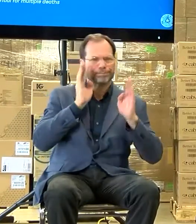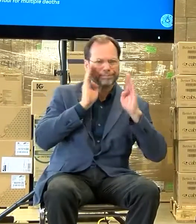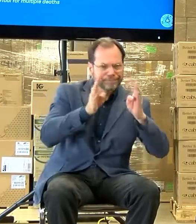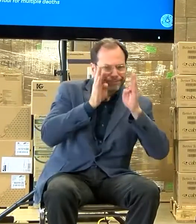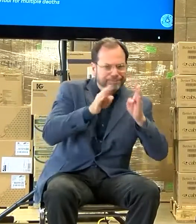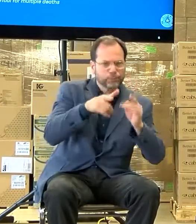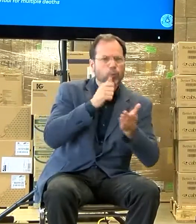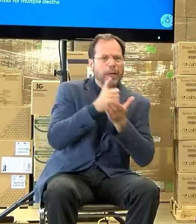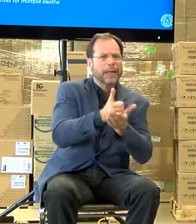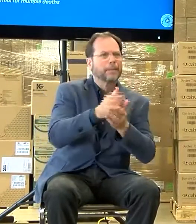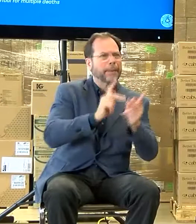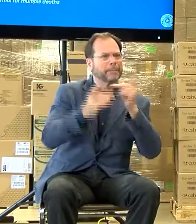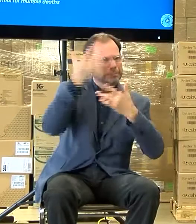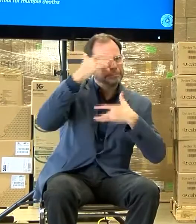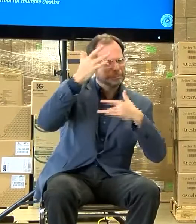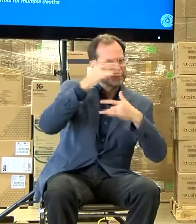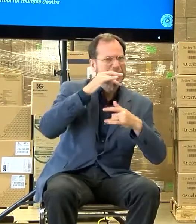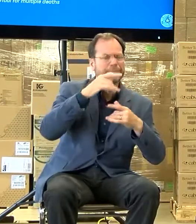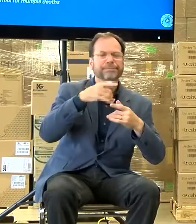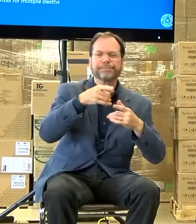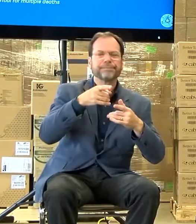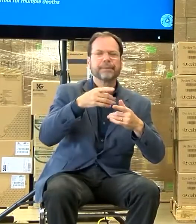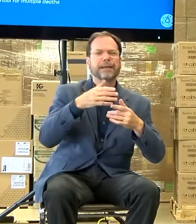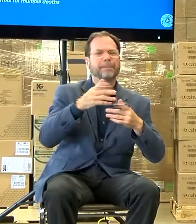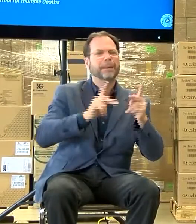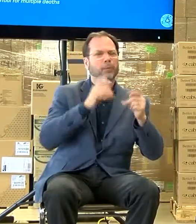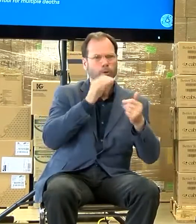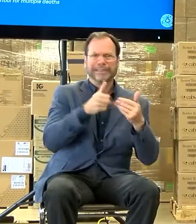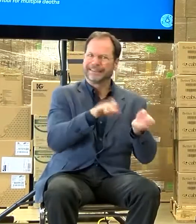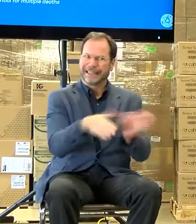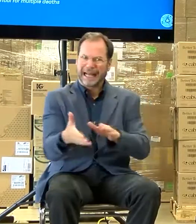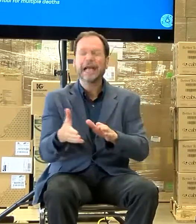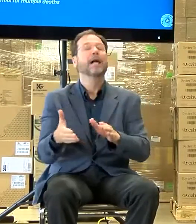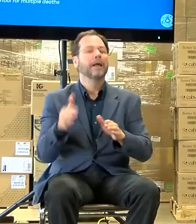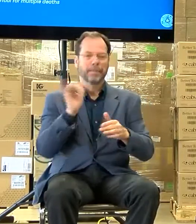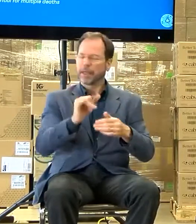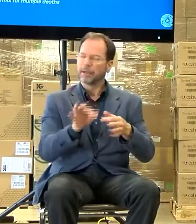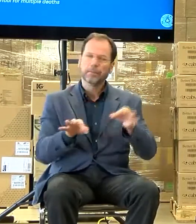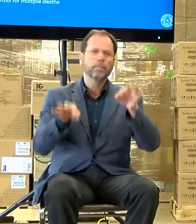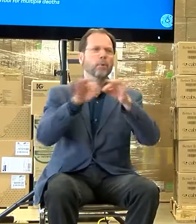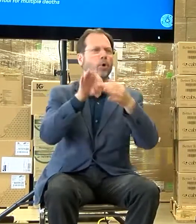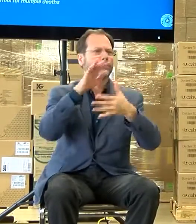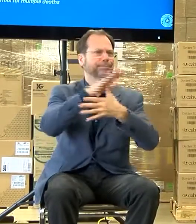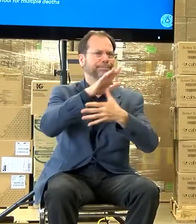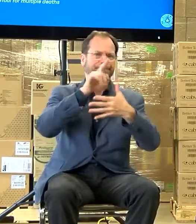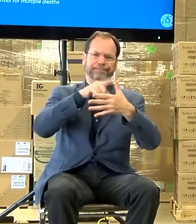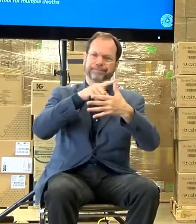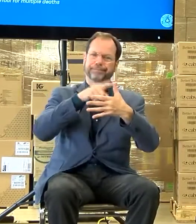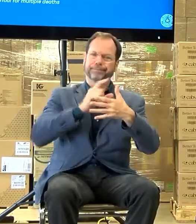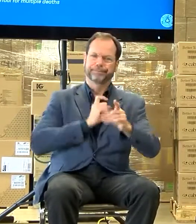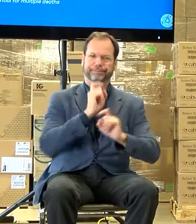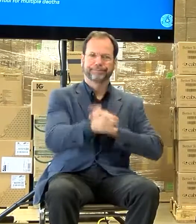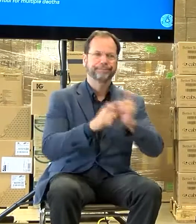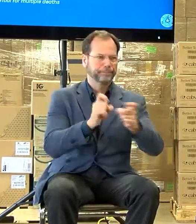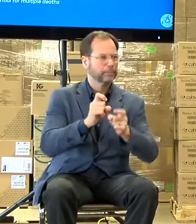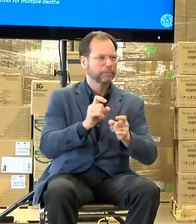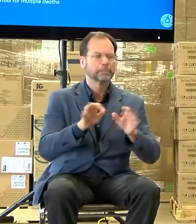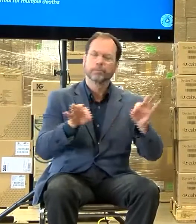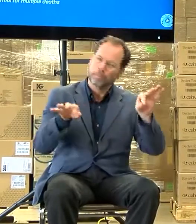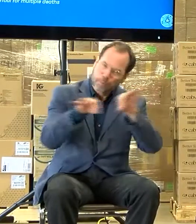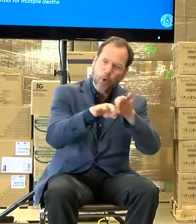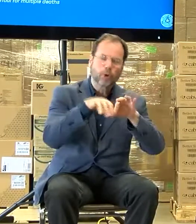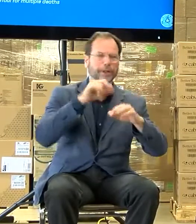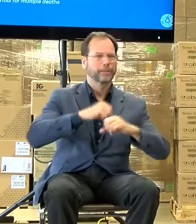with potential for high loss of life. Those individuals who are taking care of those folks need to